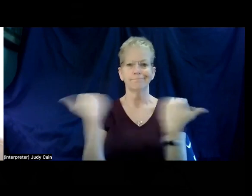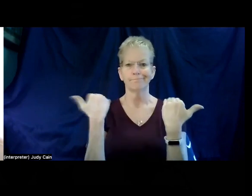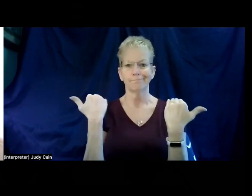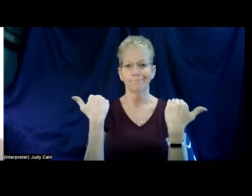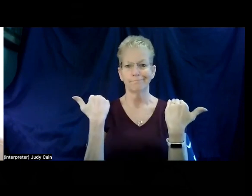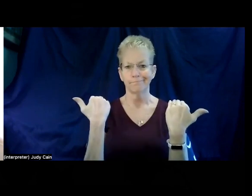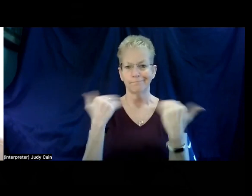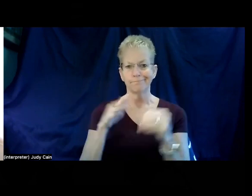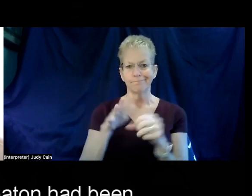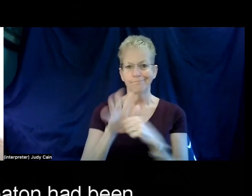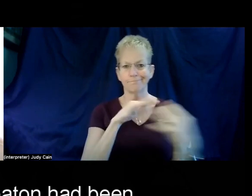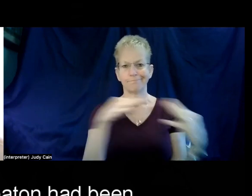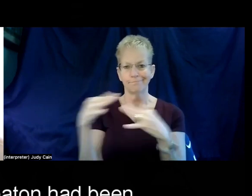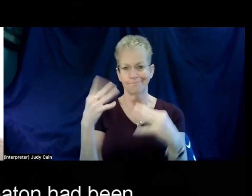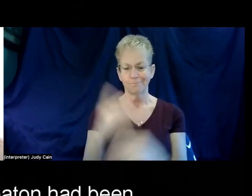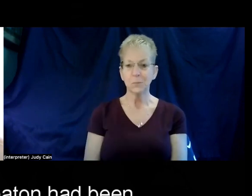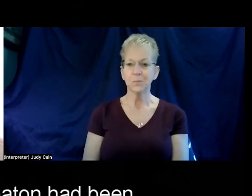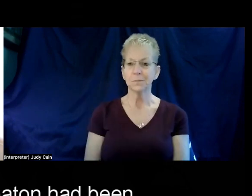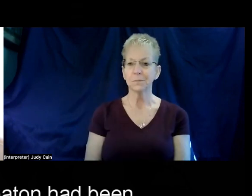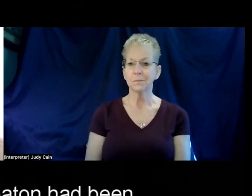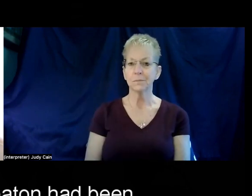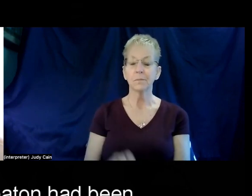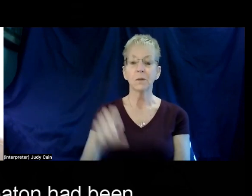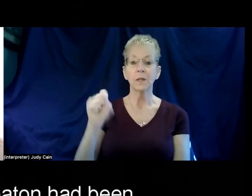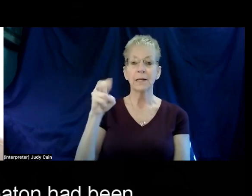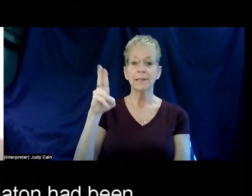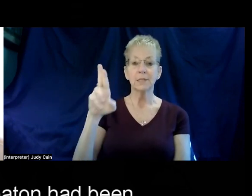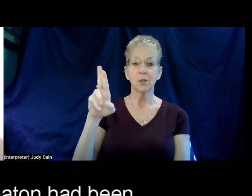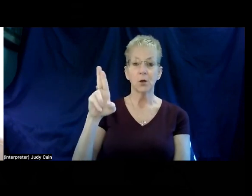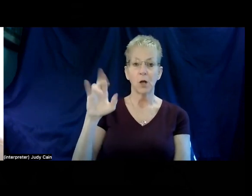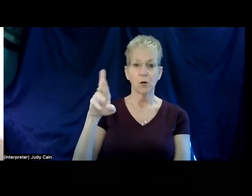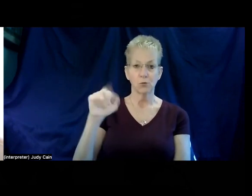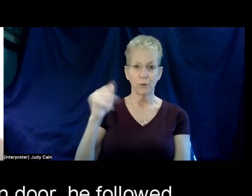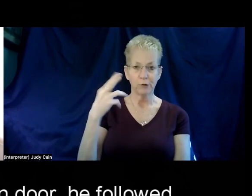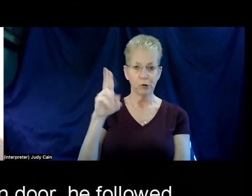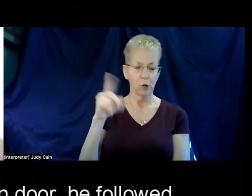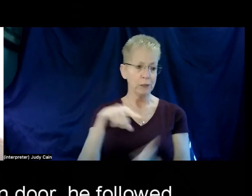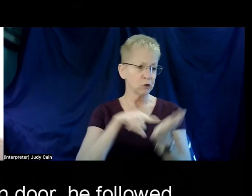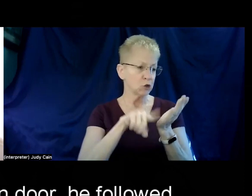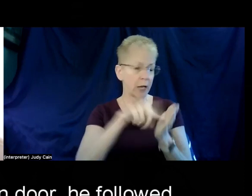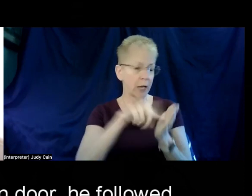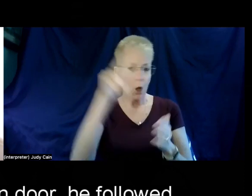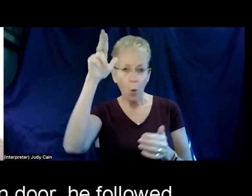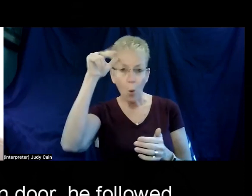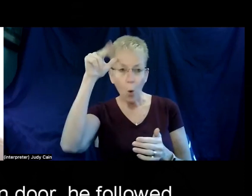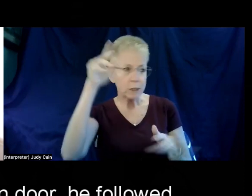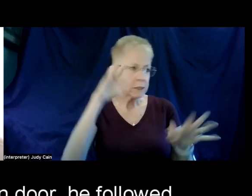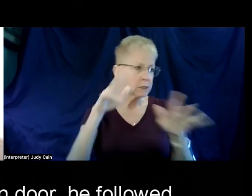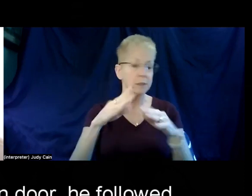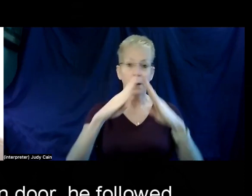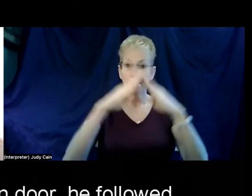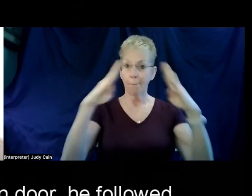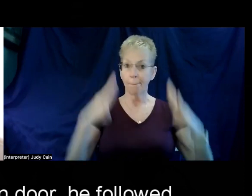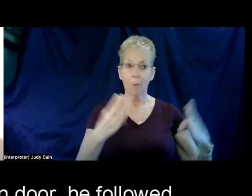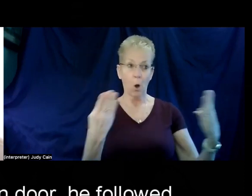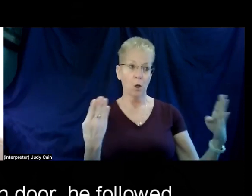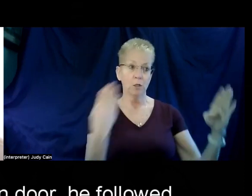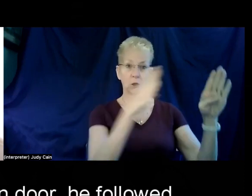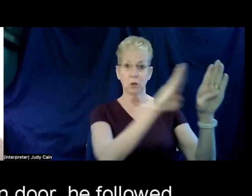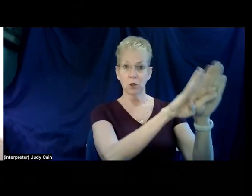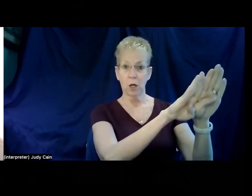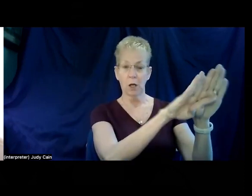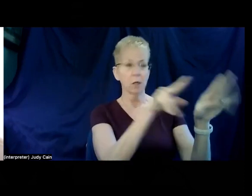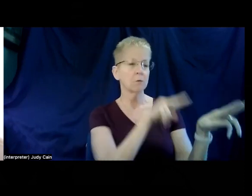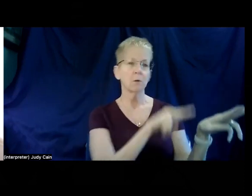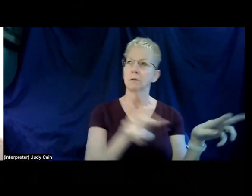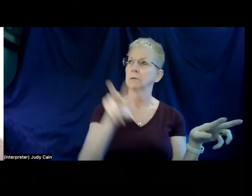London. Sir Richard Seton had been checking on the horses. As he shut the barn door, he followed the arc of light, little more than